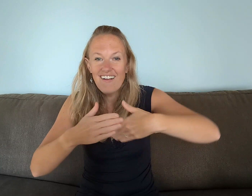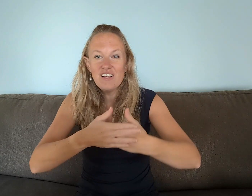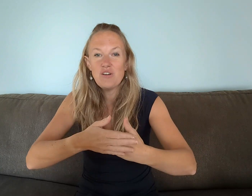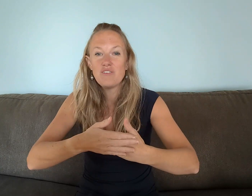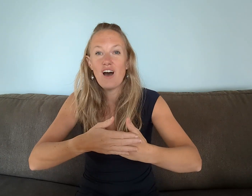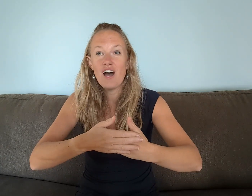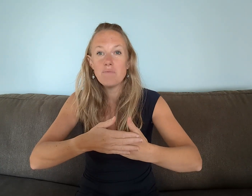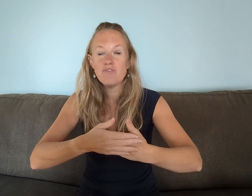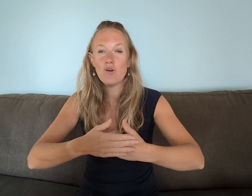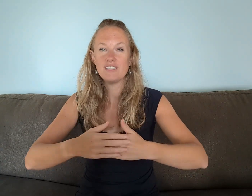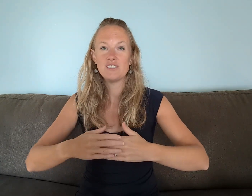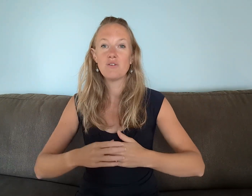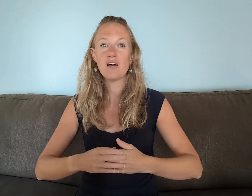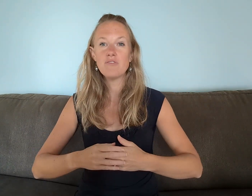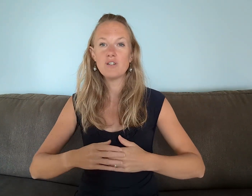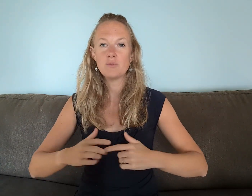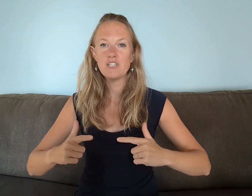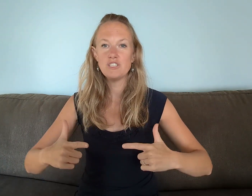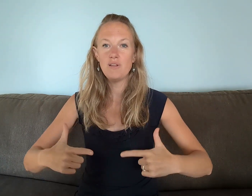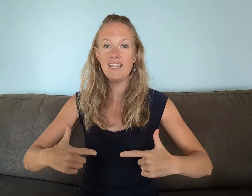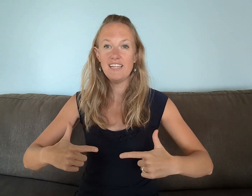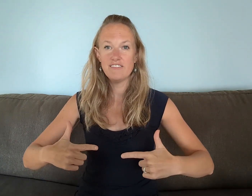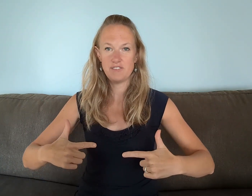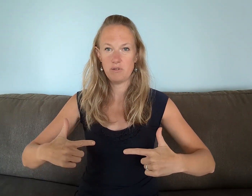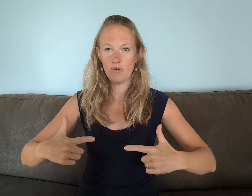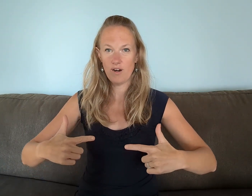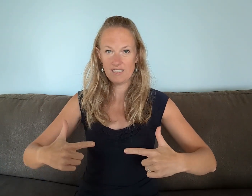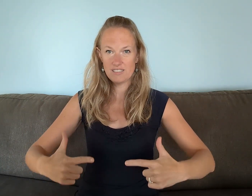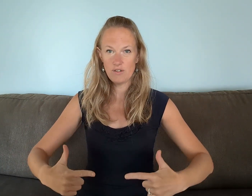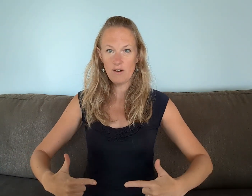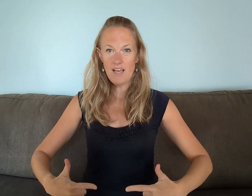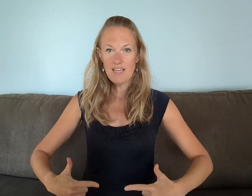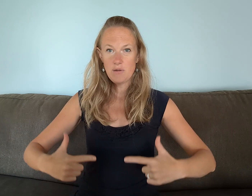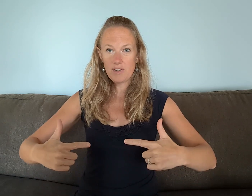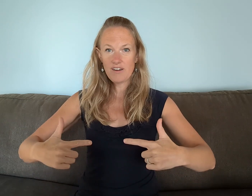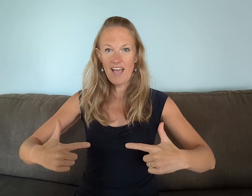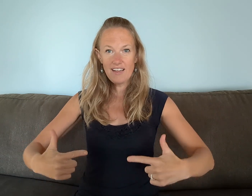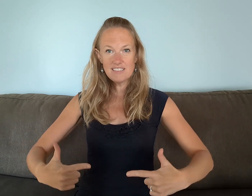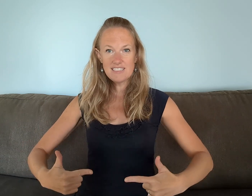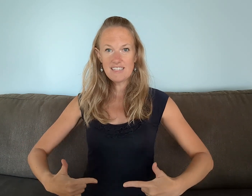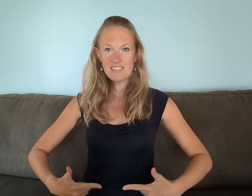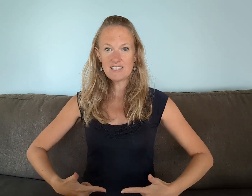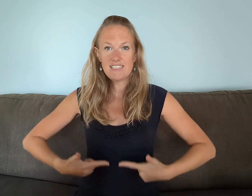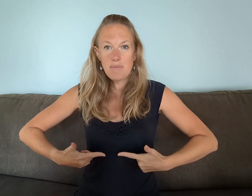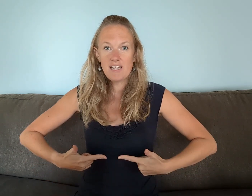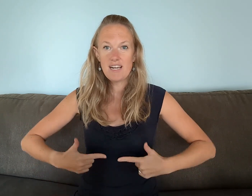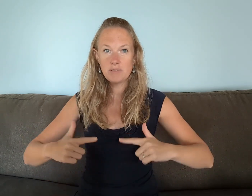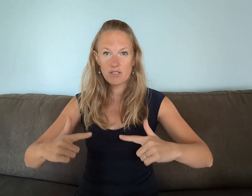All who've gone before us. So gone before us, we're gonna do lived before us. So you bring your L's down to your stomach and up to your